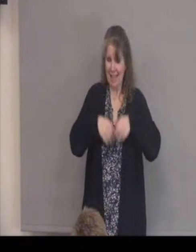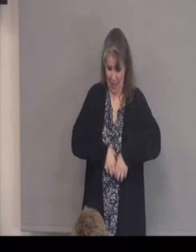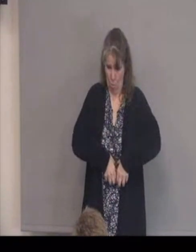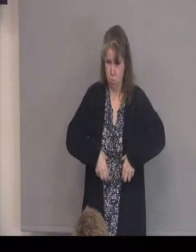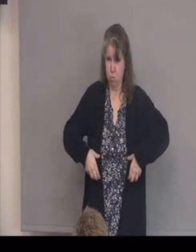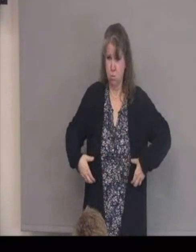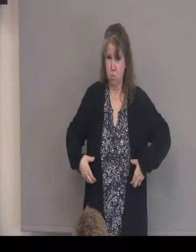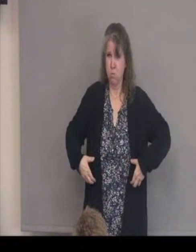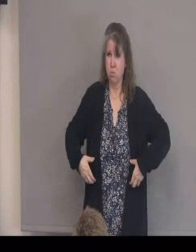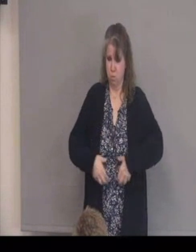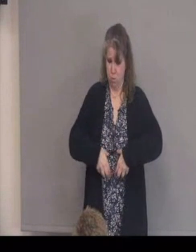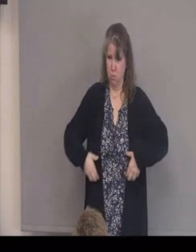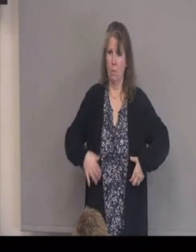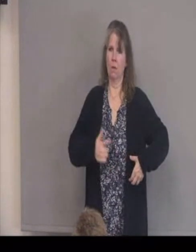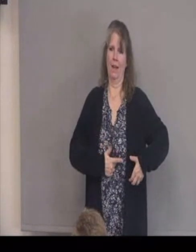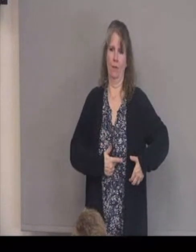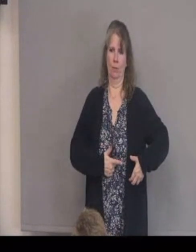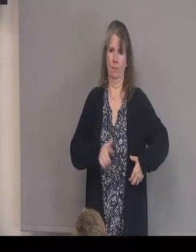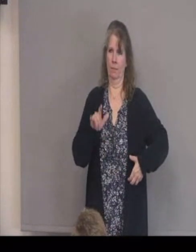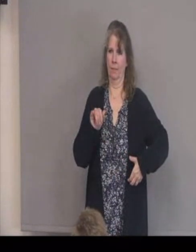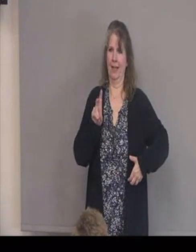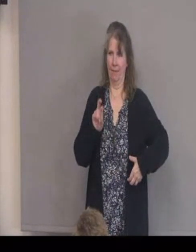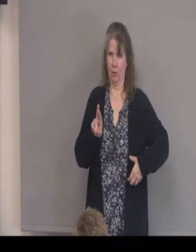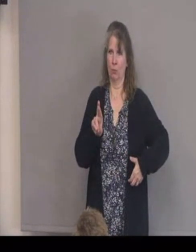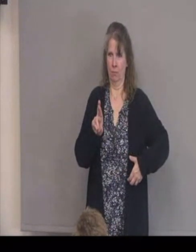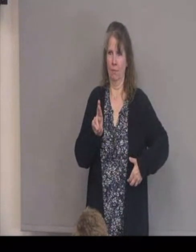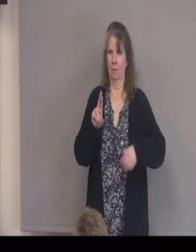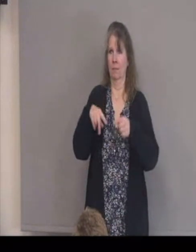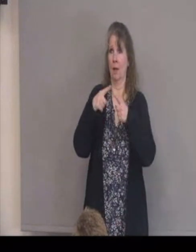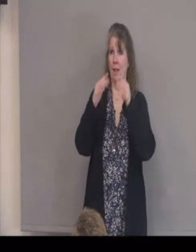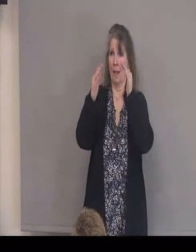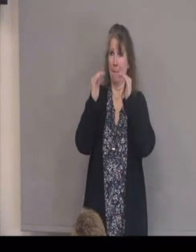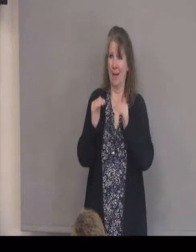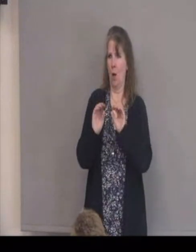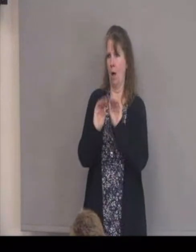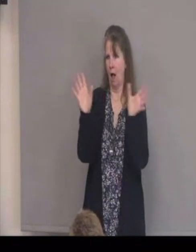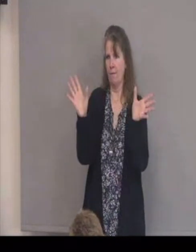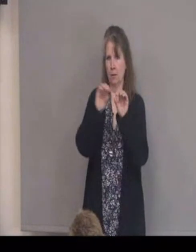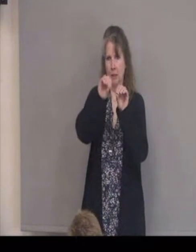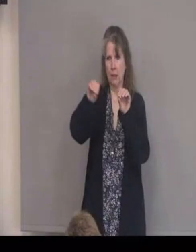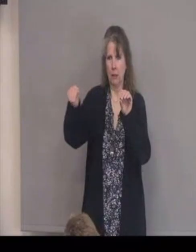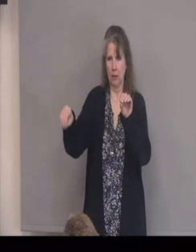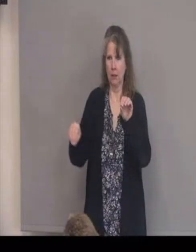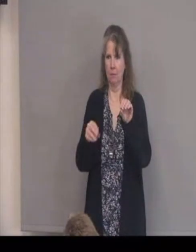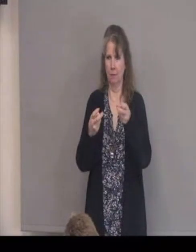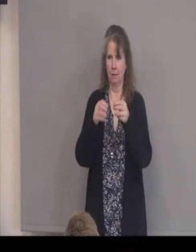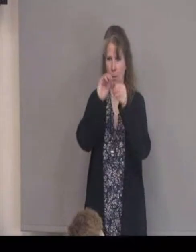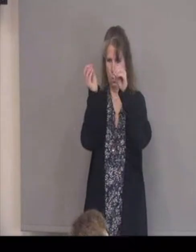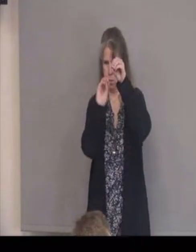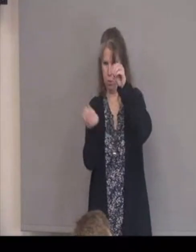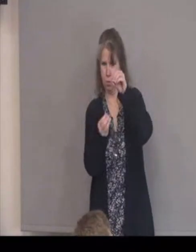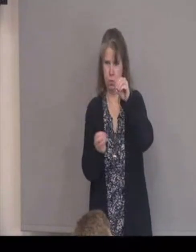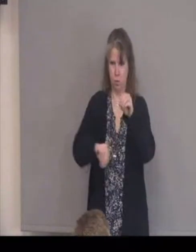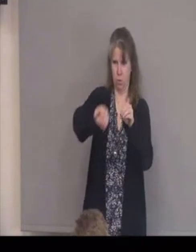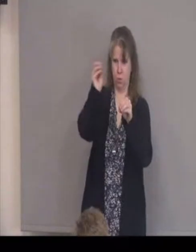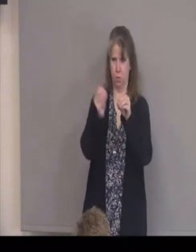And then right under that, there's pink. That's the liver that you're seeing right there. And then it's pretty obvious that the